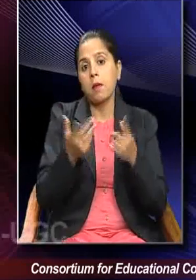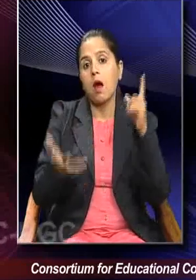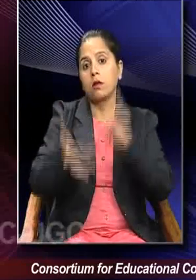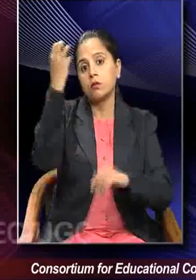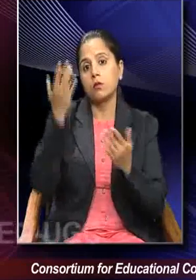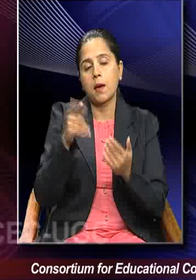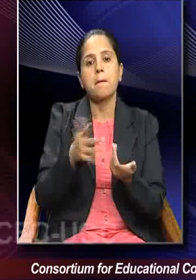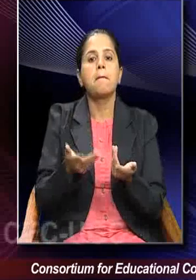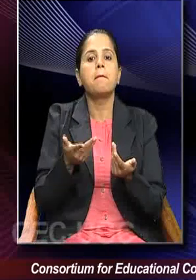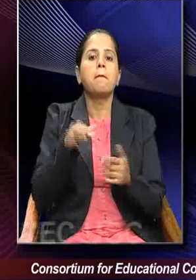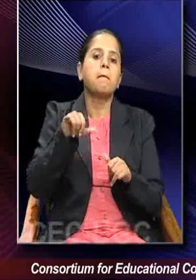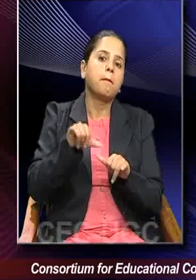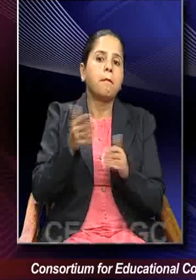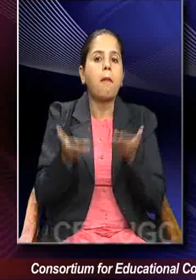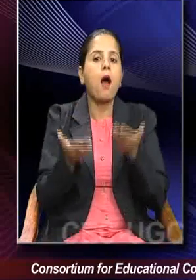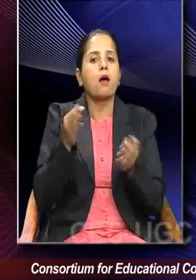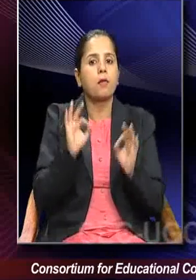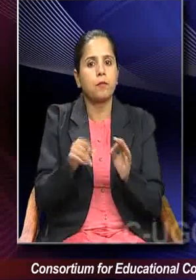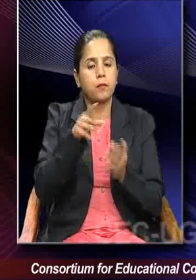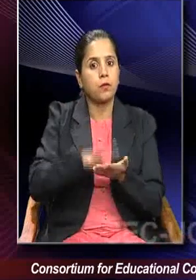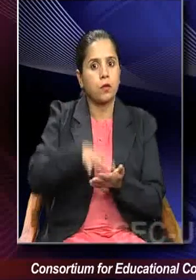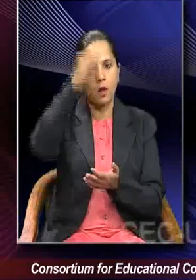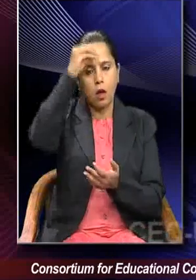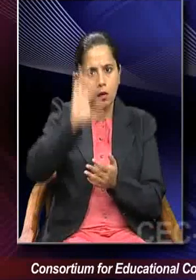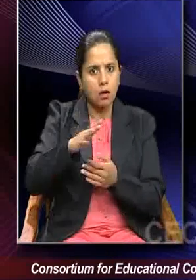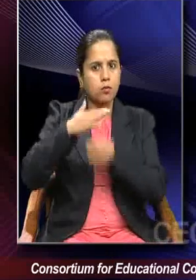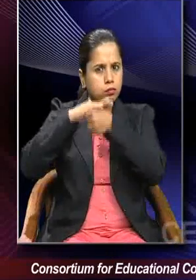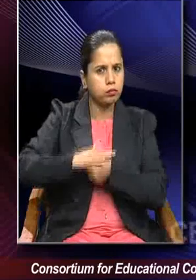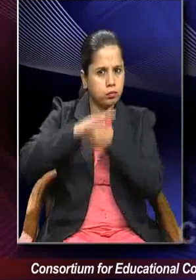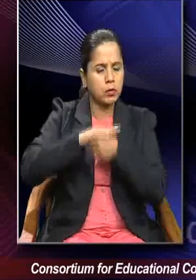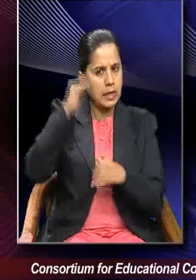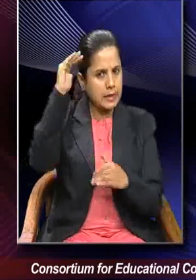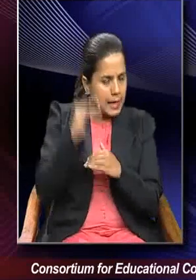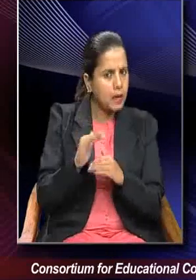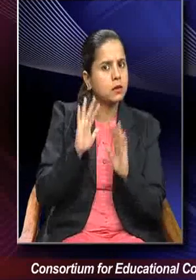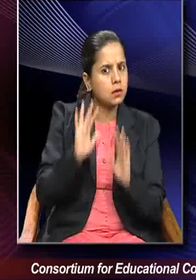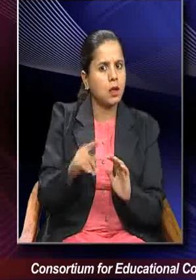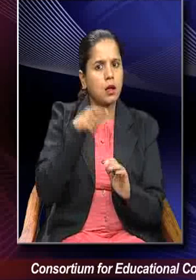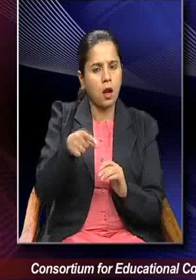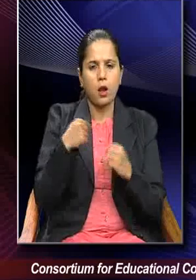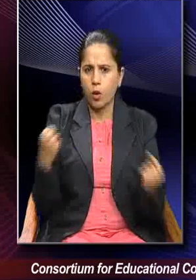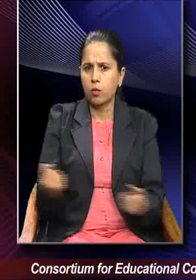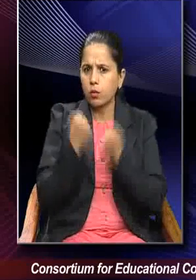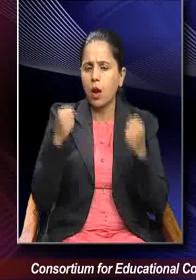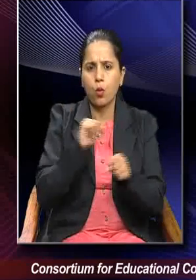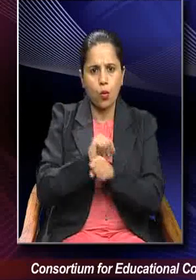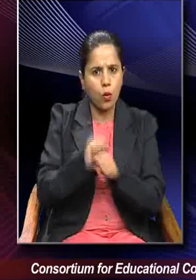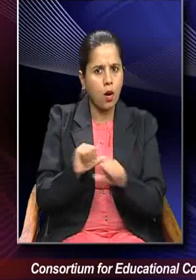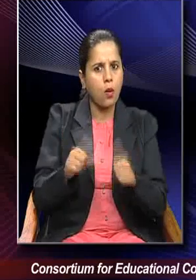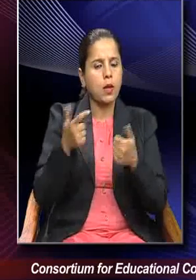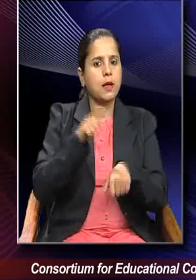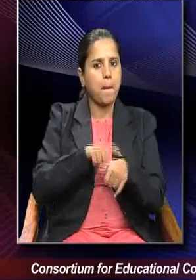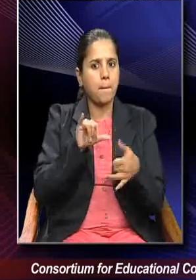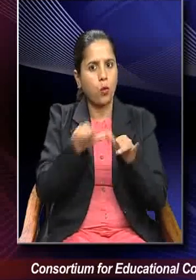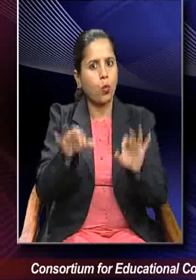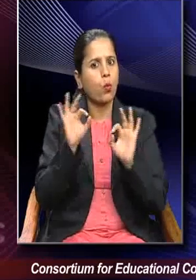a balance, lessen your stress, and boost your productivity by managing your time